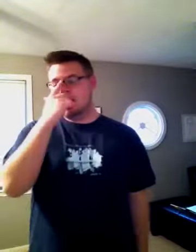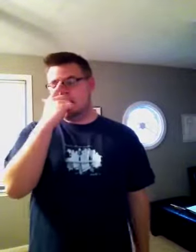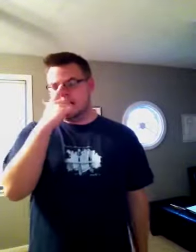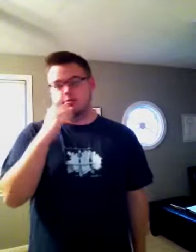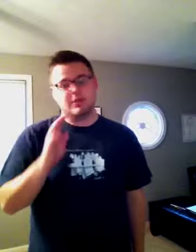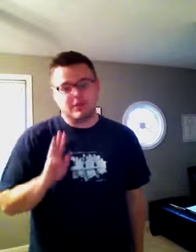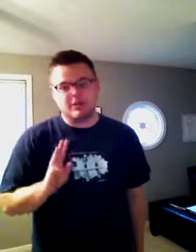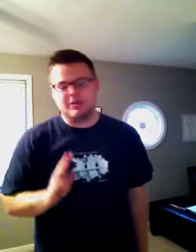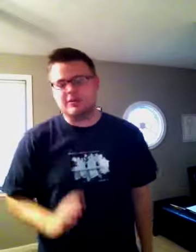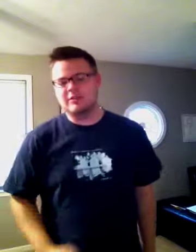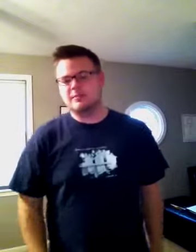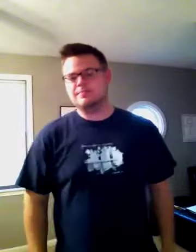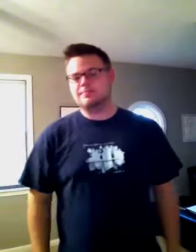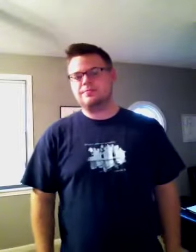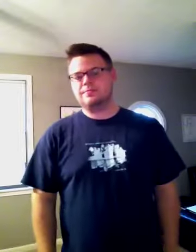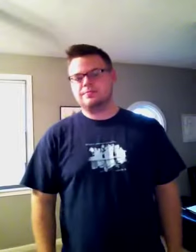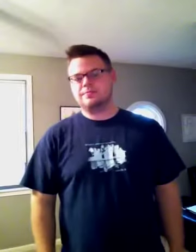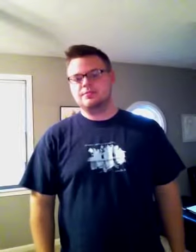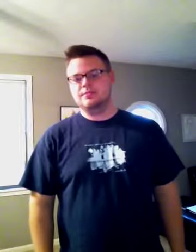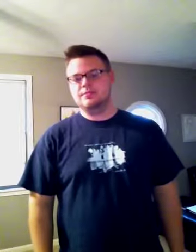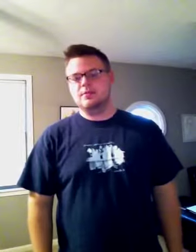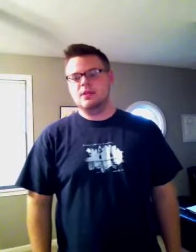Now for the third verse.